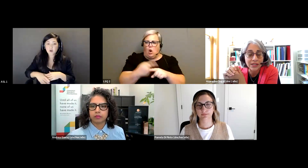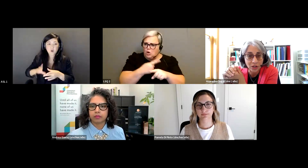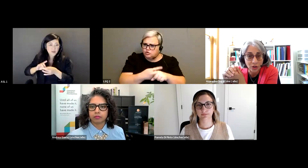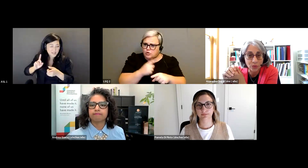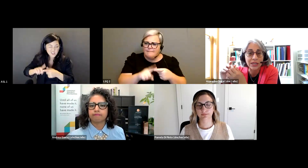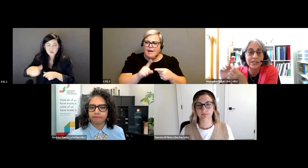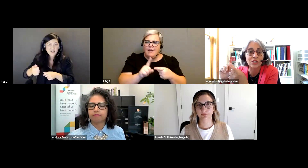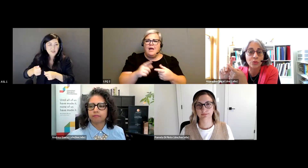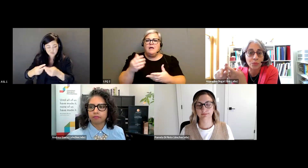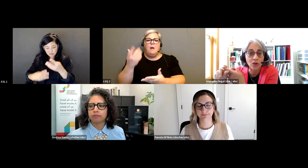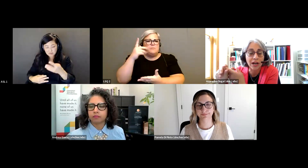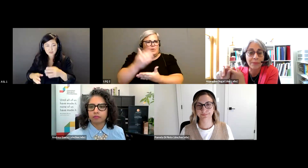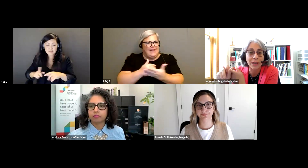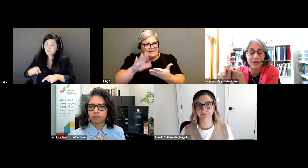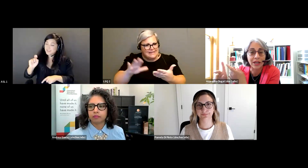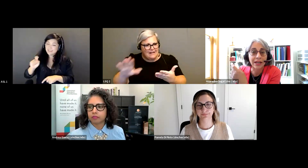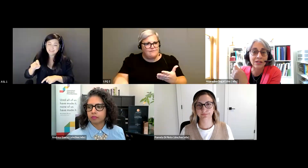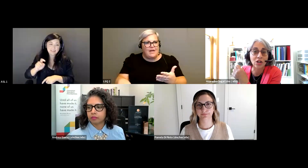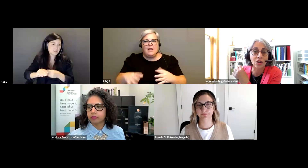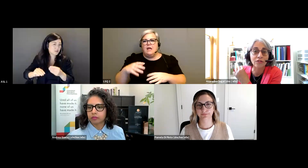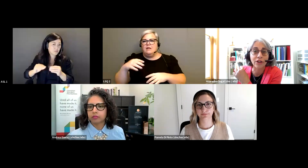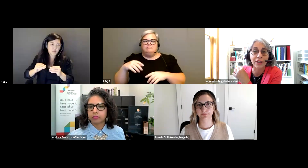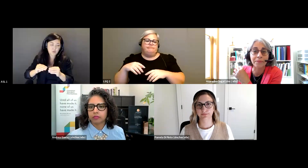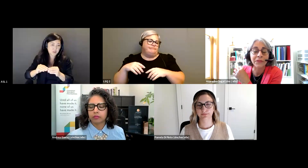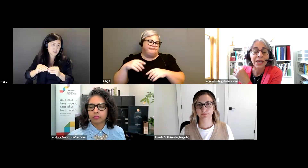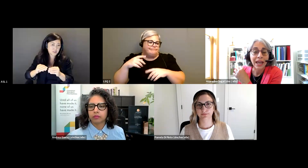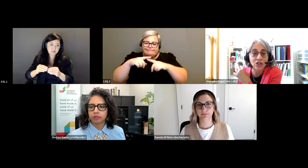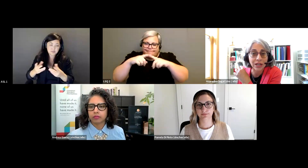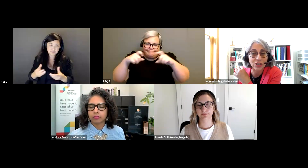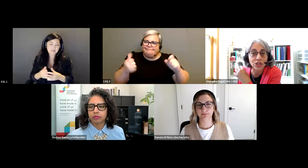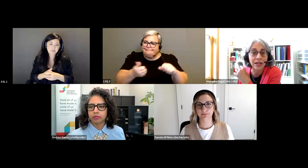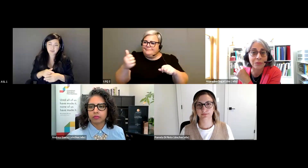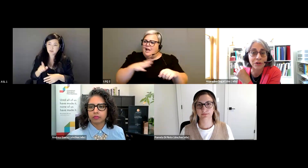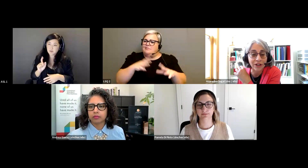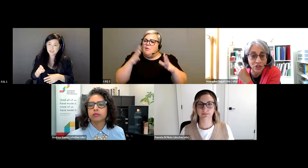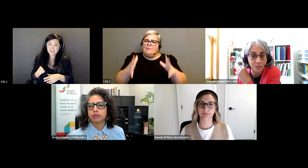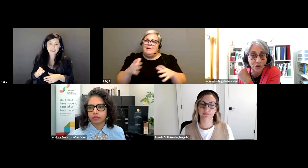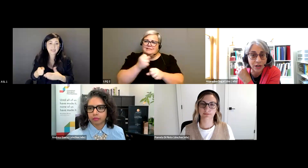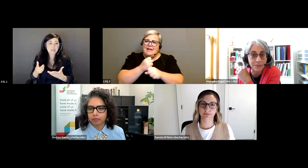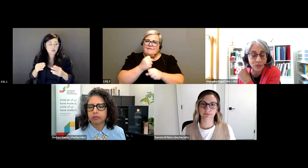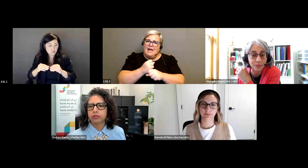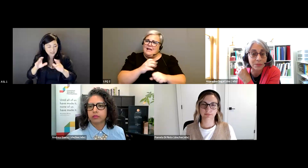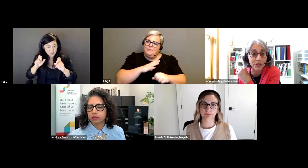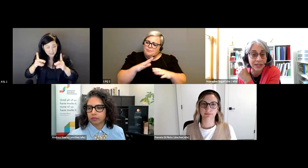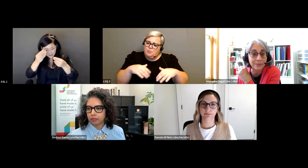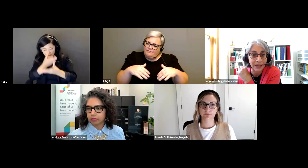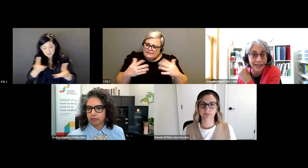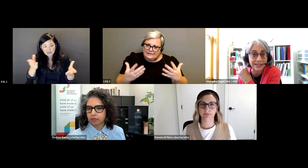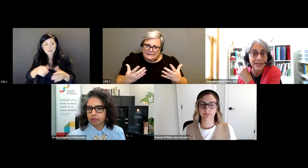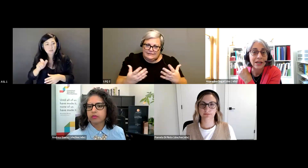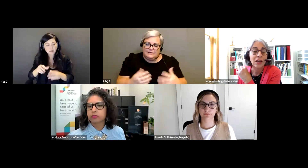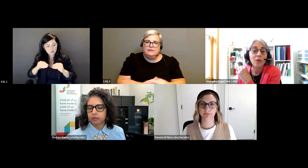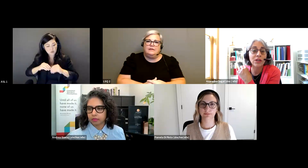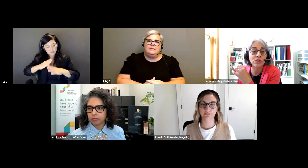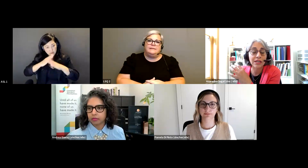long way to go. We need to know more about the kinds of education and prevention programs that will be put into